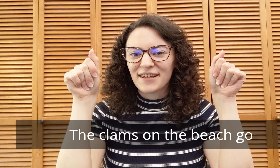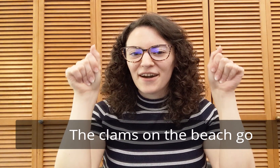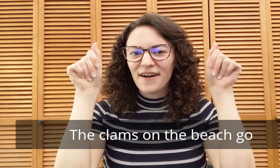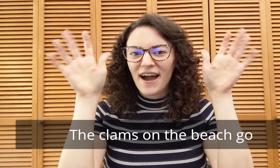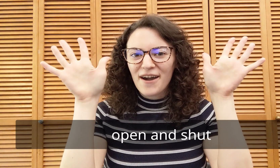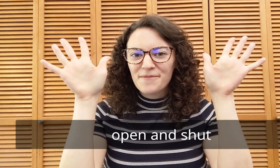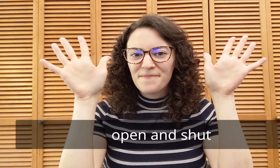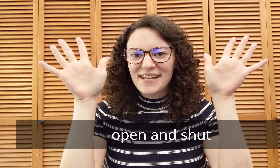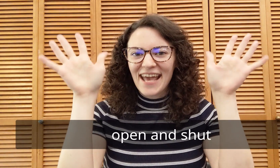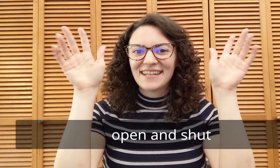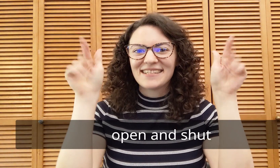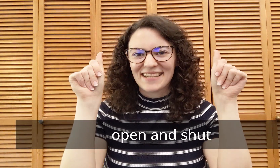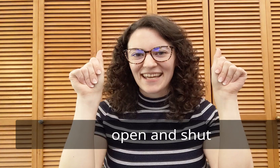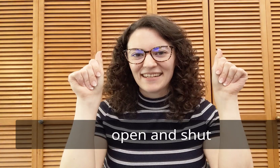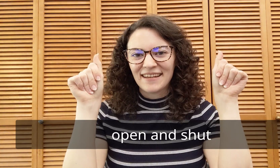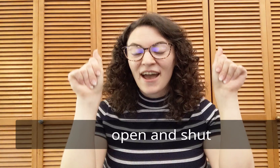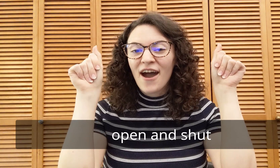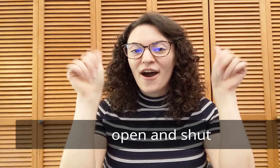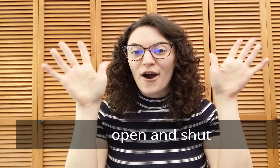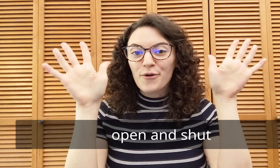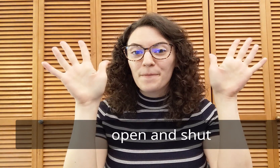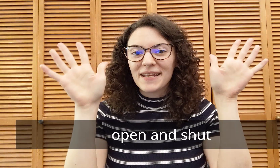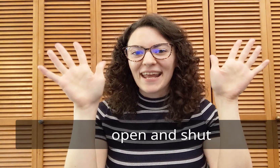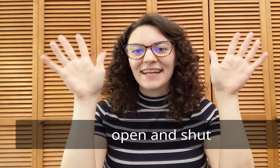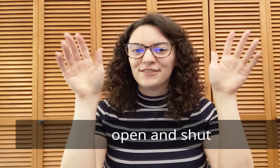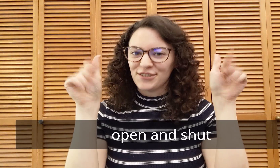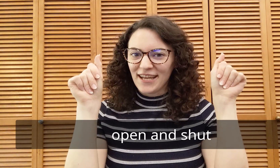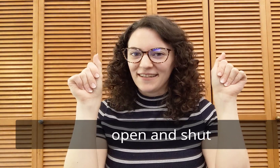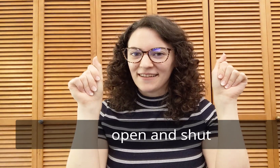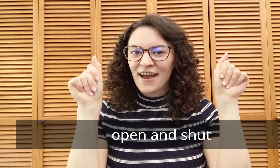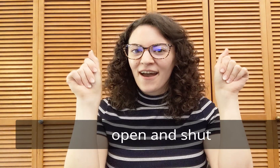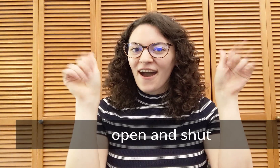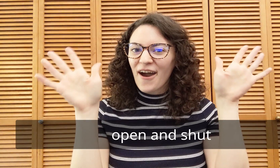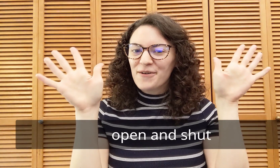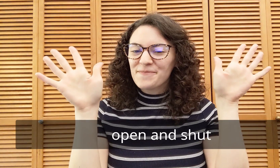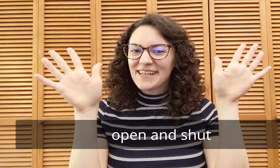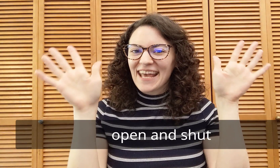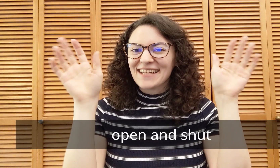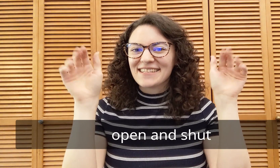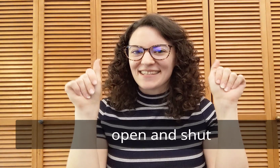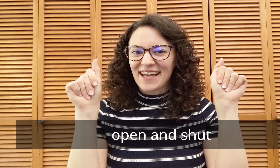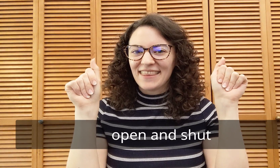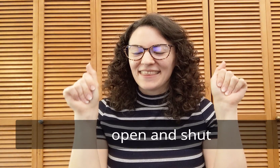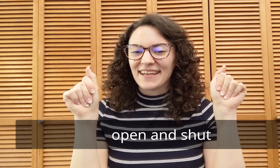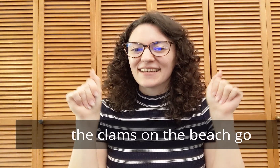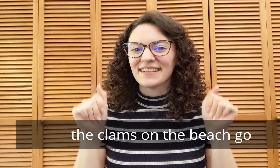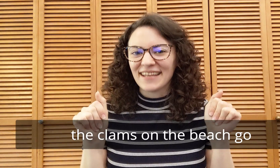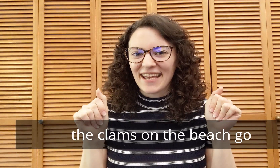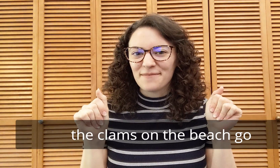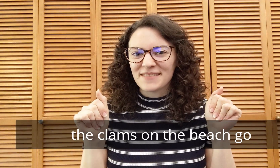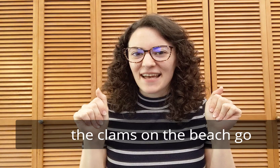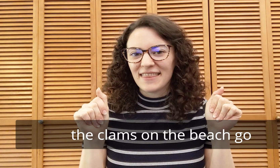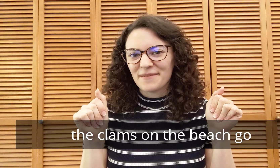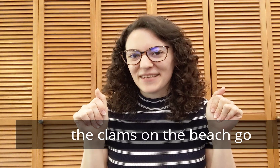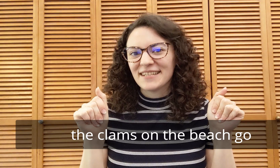go open and shut, open and shut, open and shut. The clams on the beach